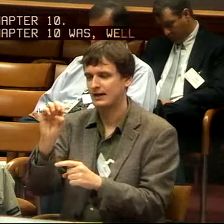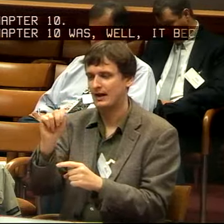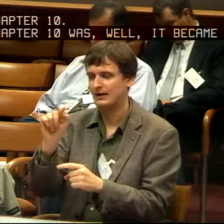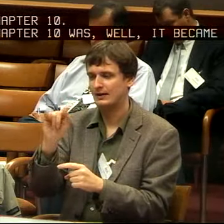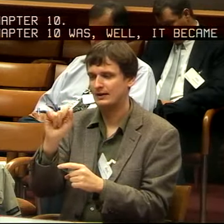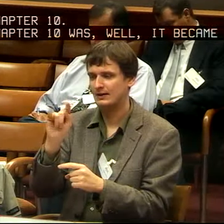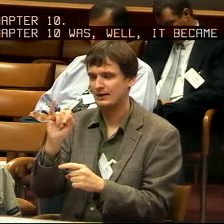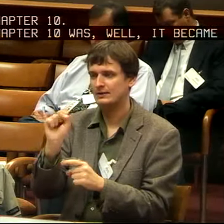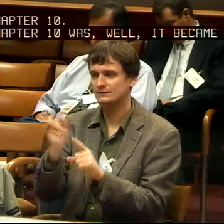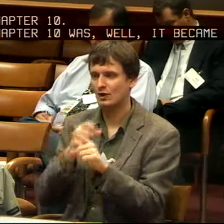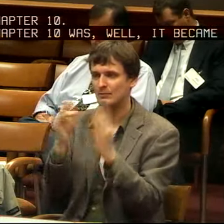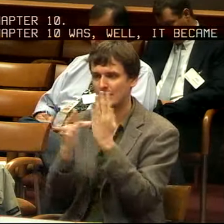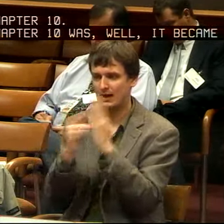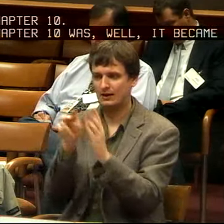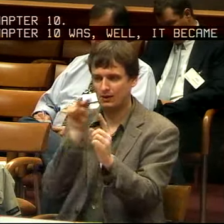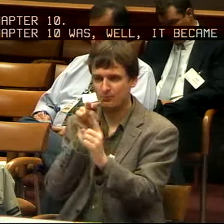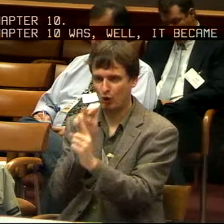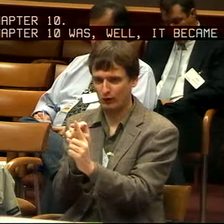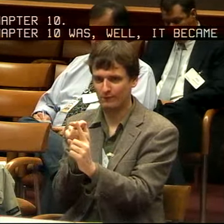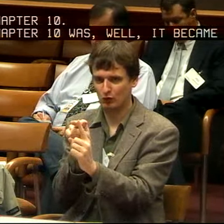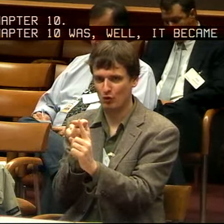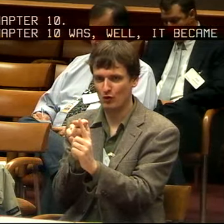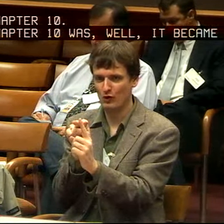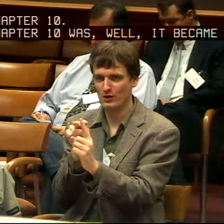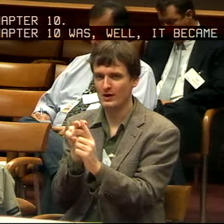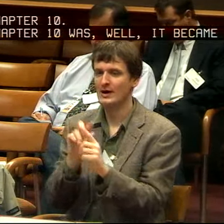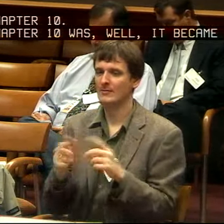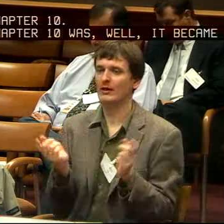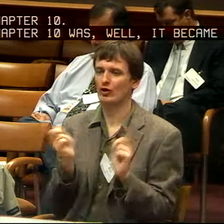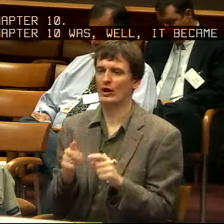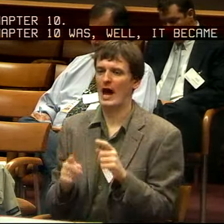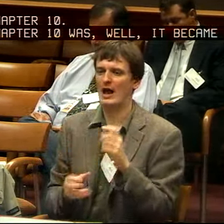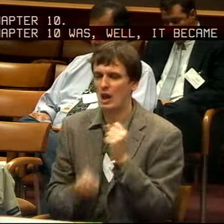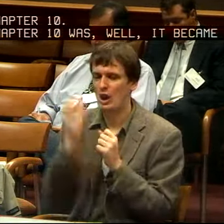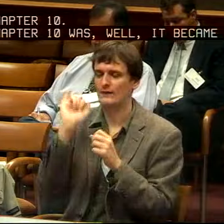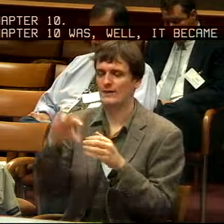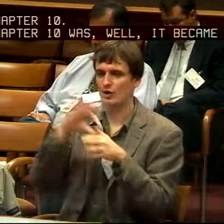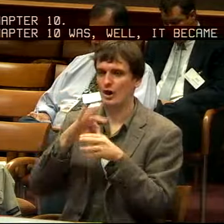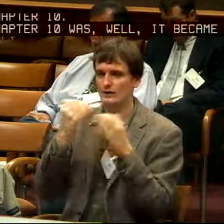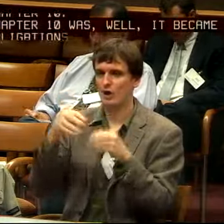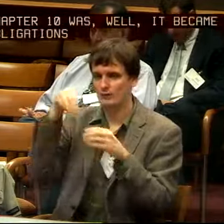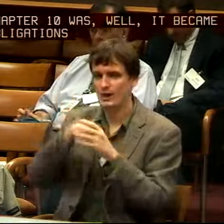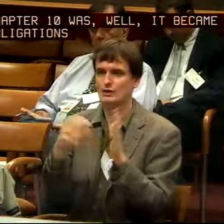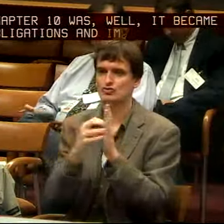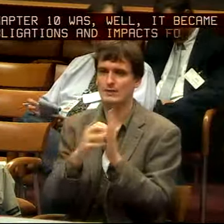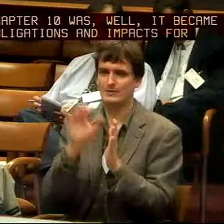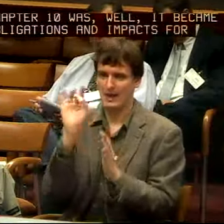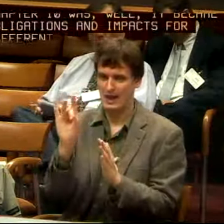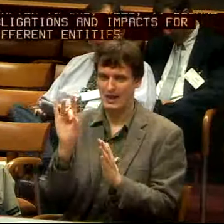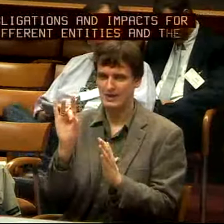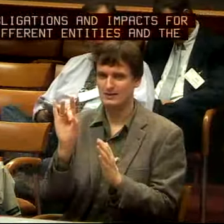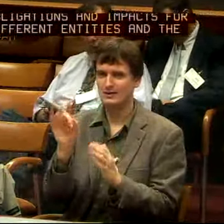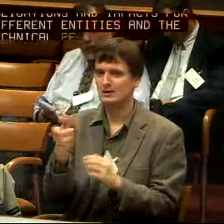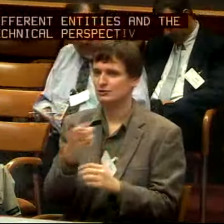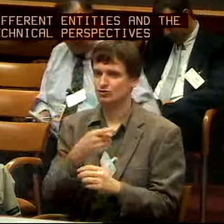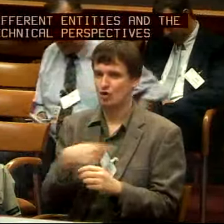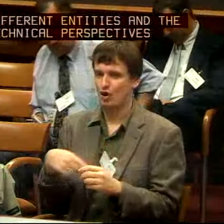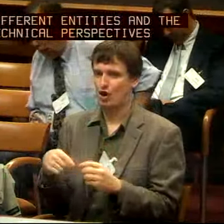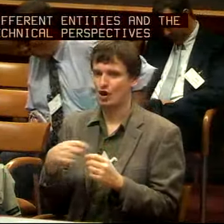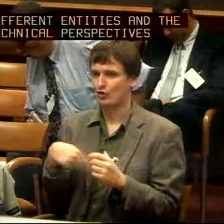obligations and impacts for different entities and the technical perspectives. But there was a lot of content related to that